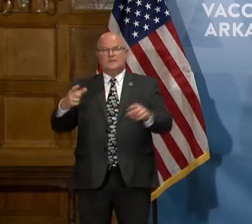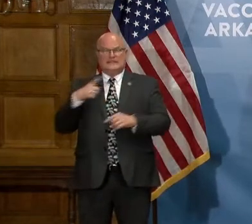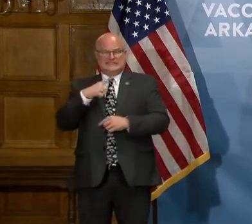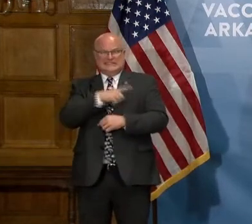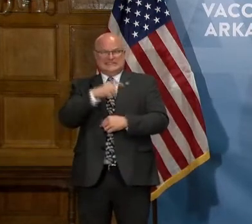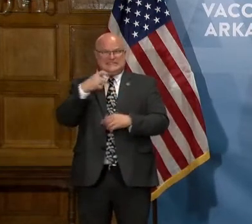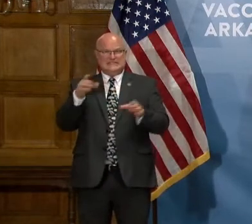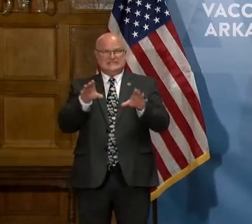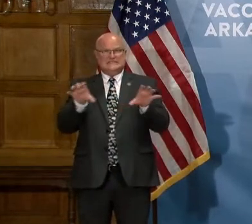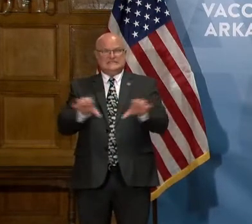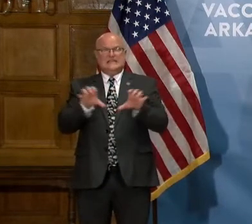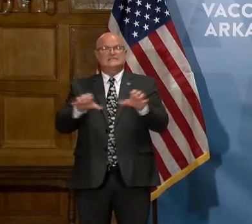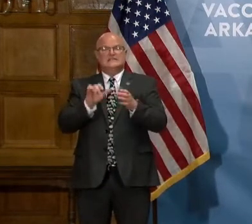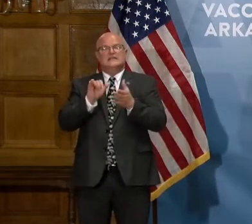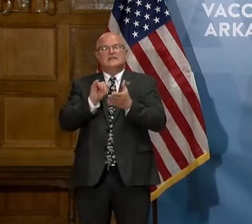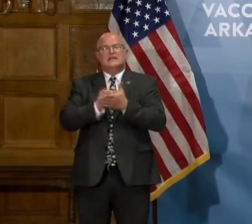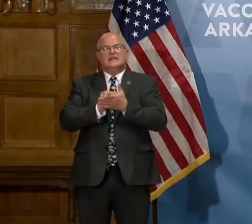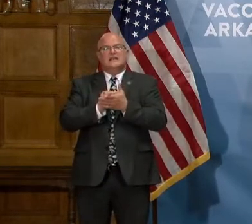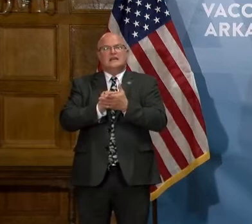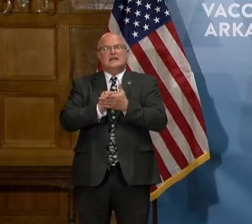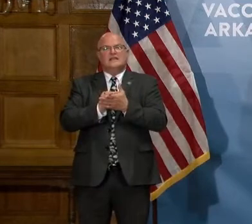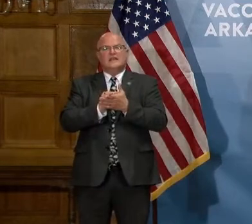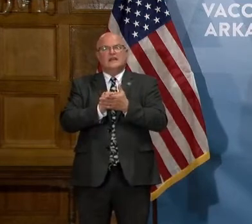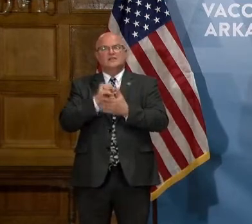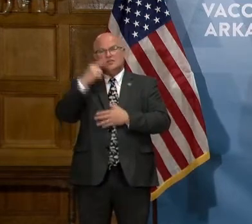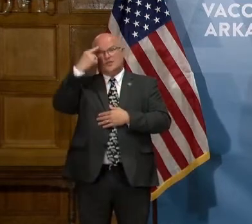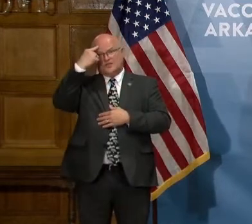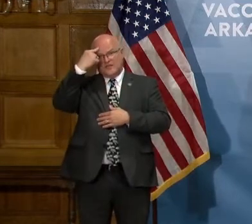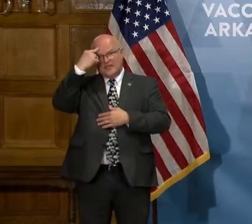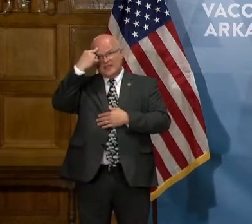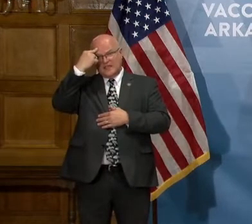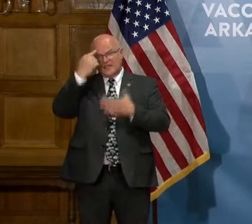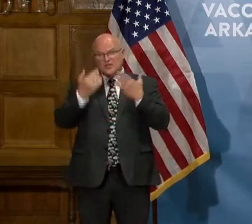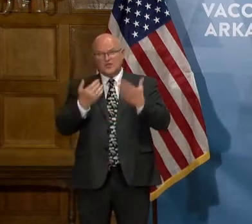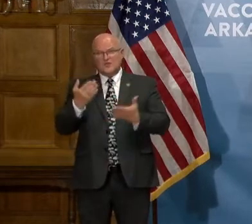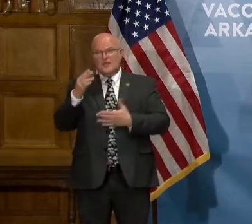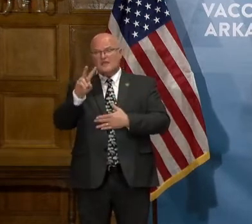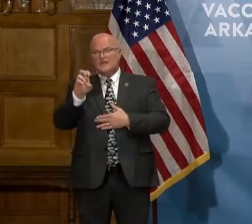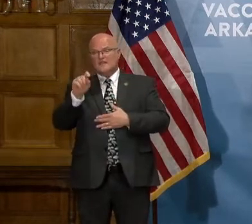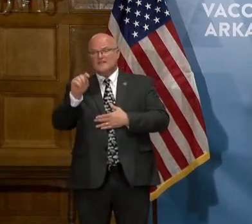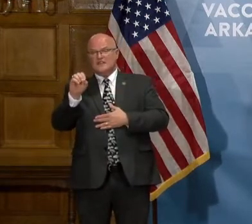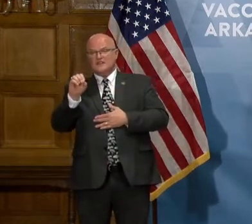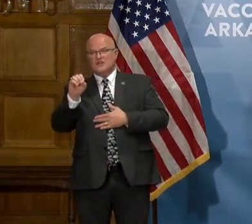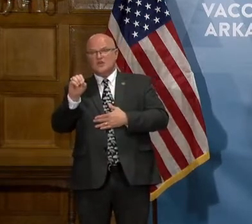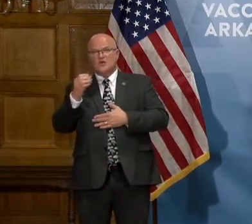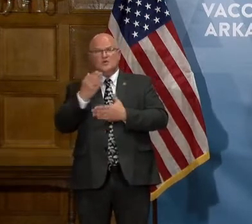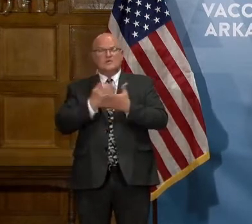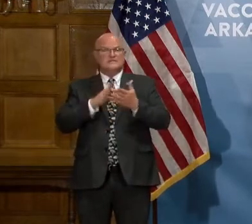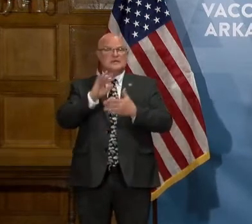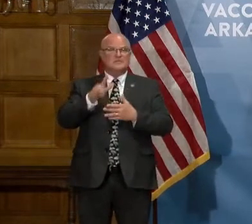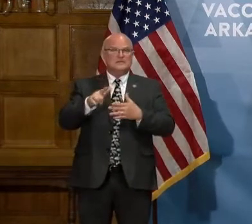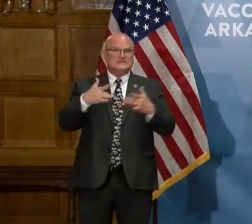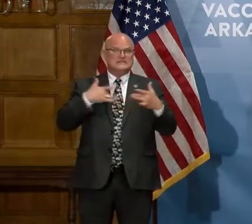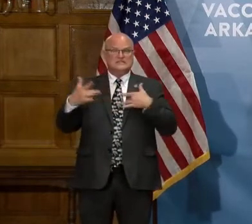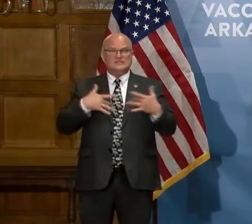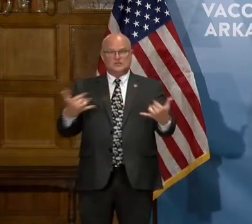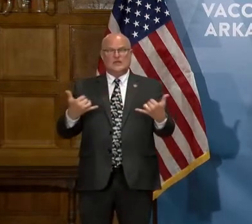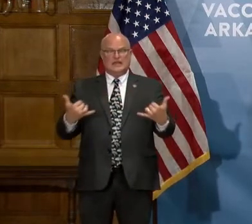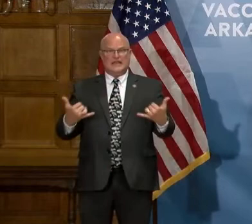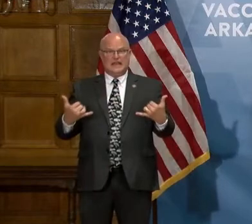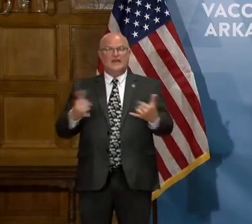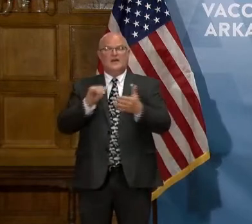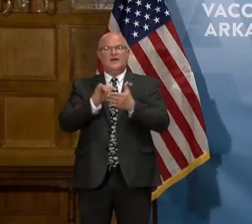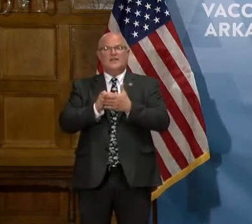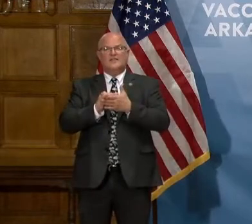legislative session that you think you may veto, or any bills that are causing any concern for you right now